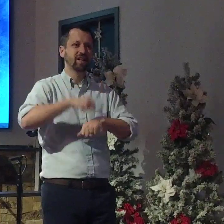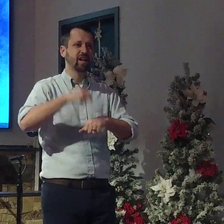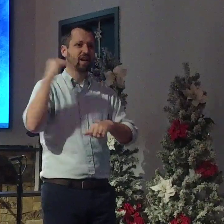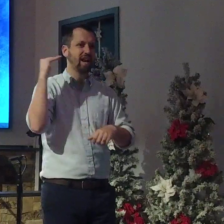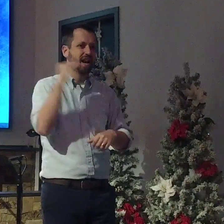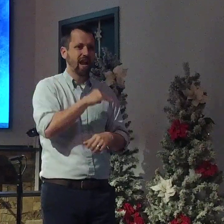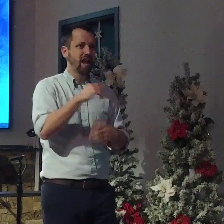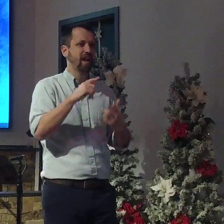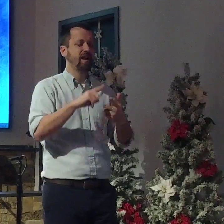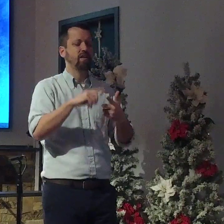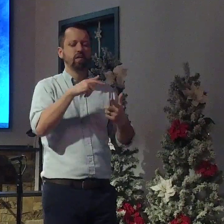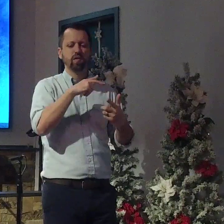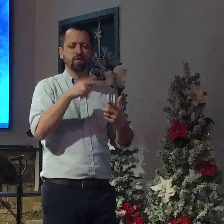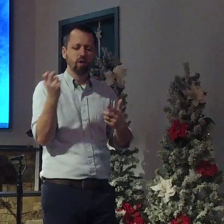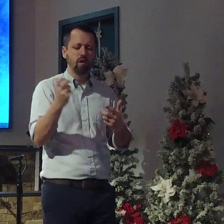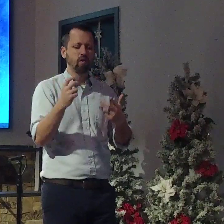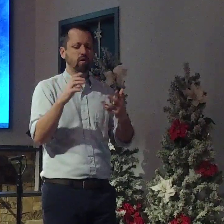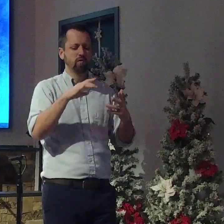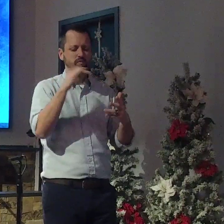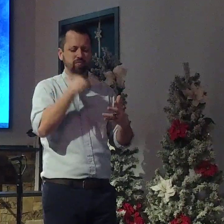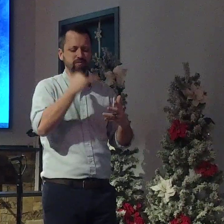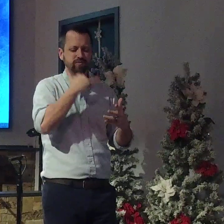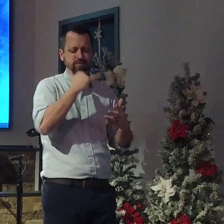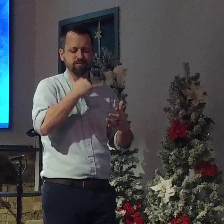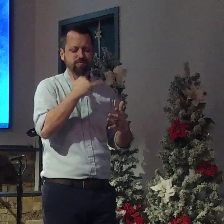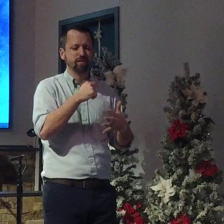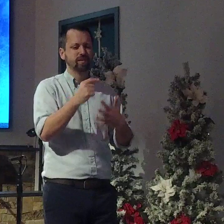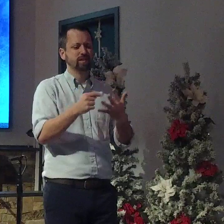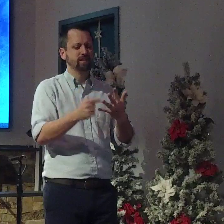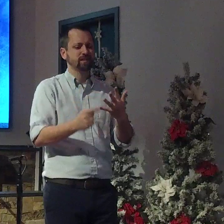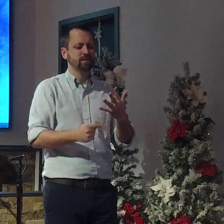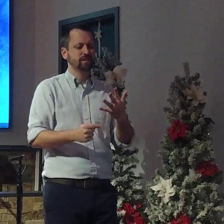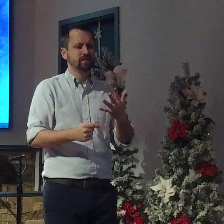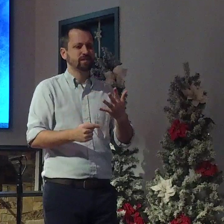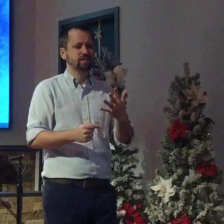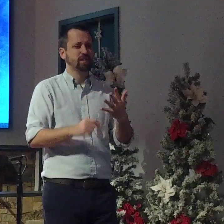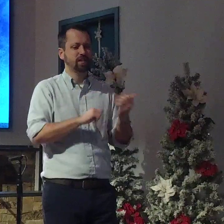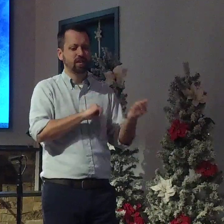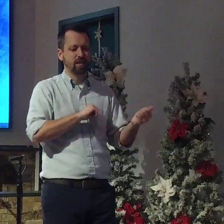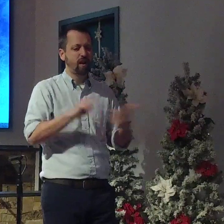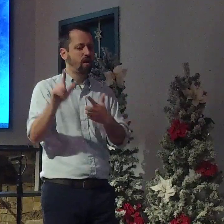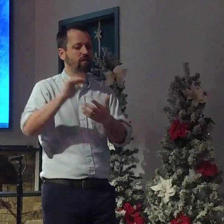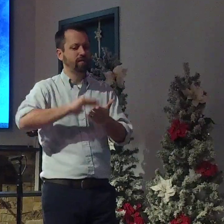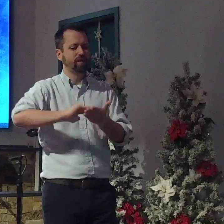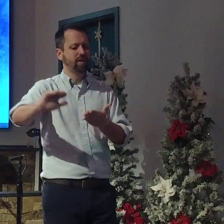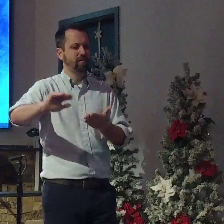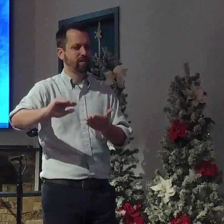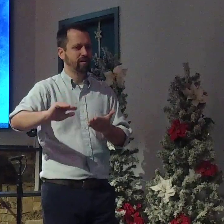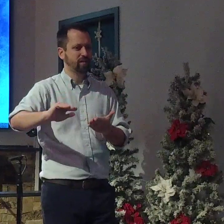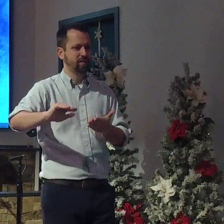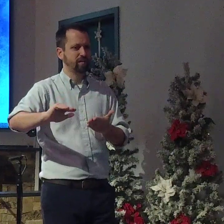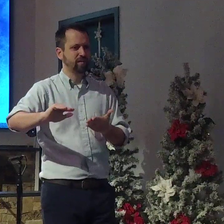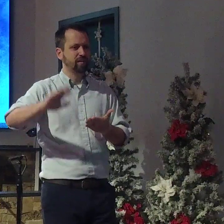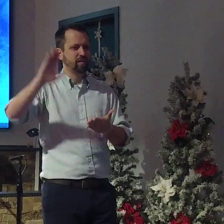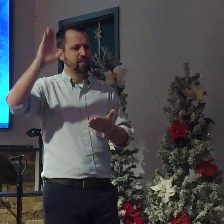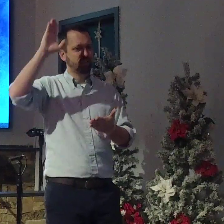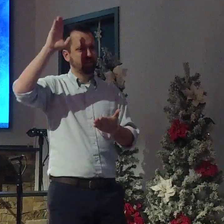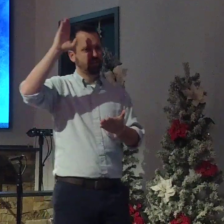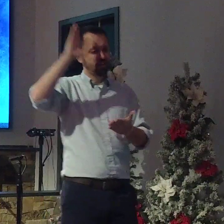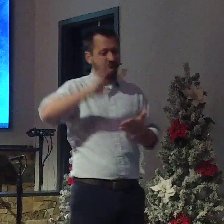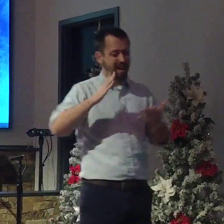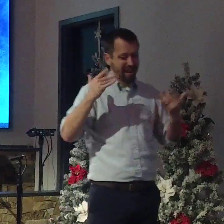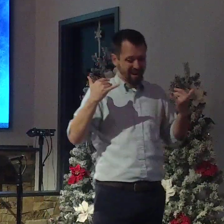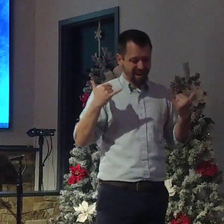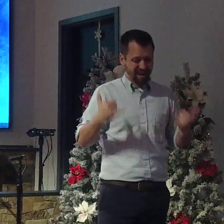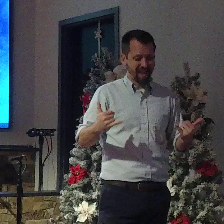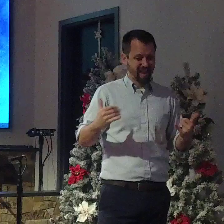and forgiven. So what's our job based on what Christ has done? We've got the easy job. All we have to